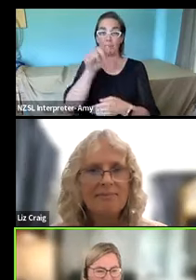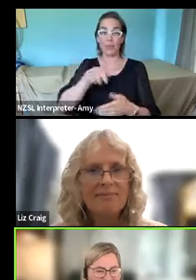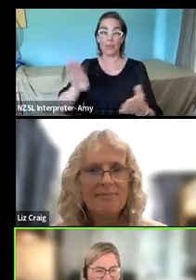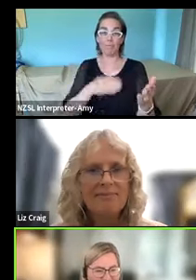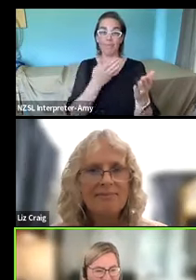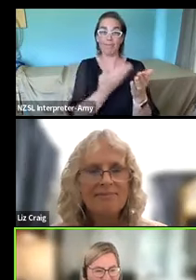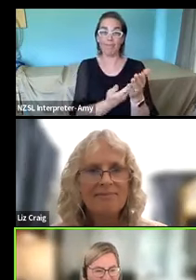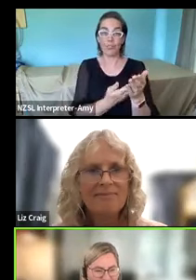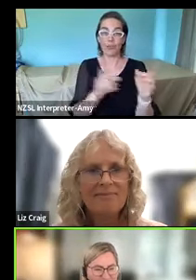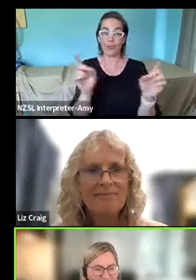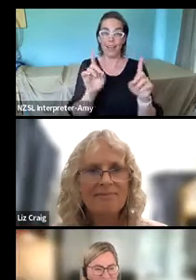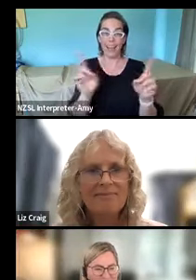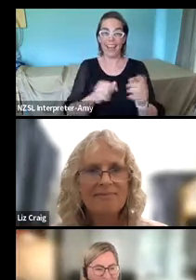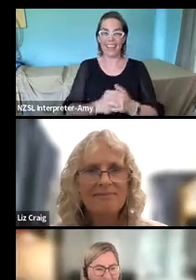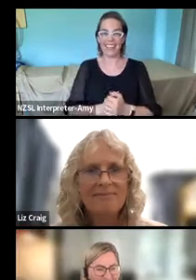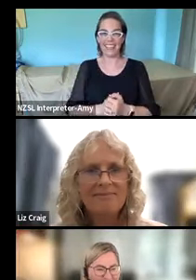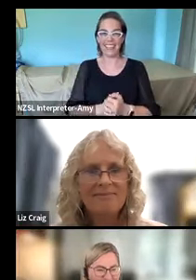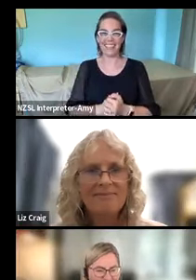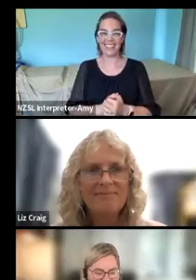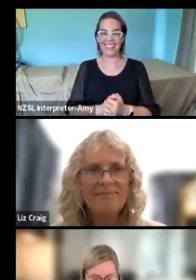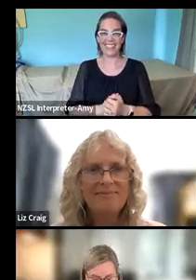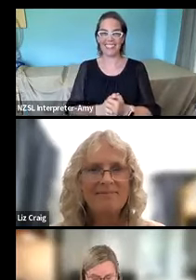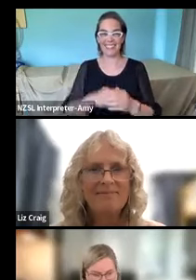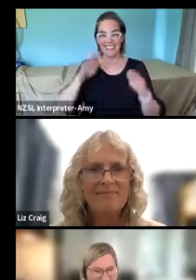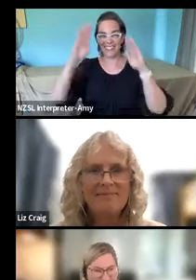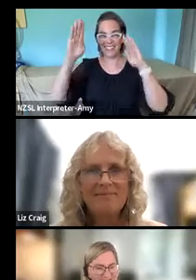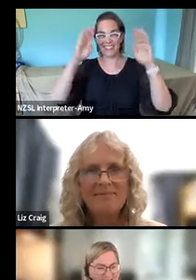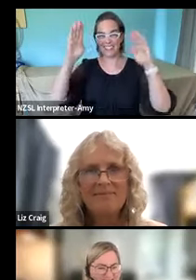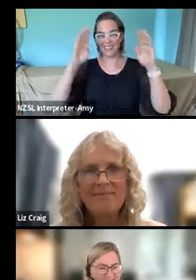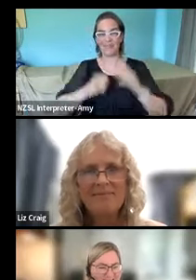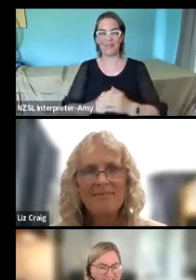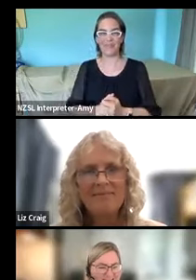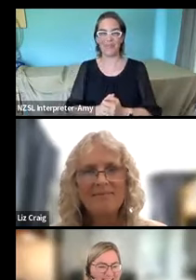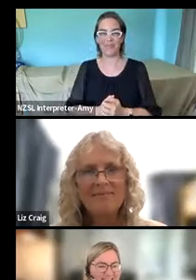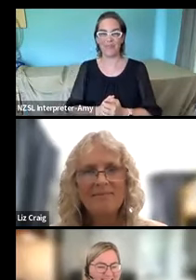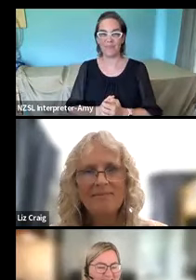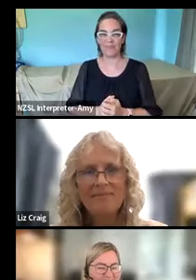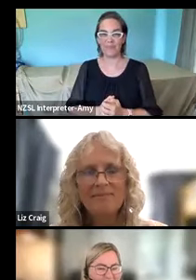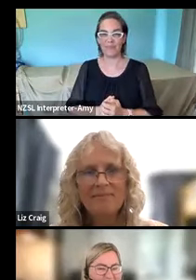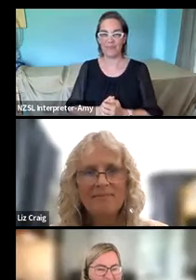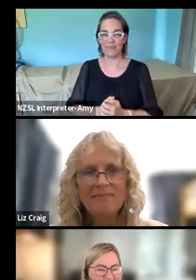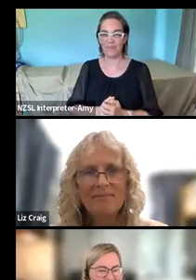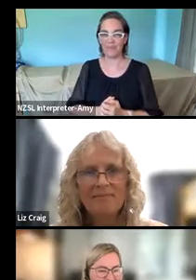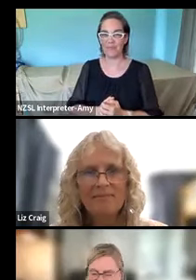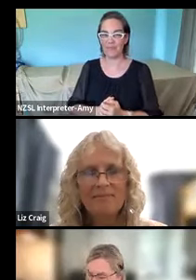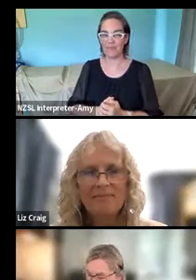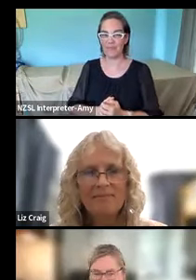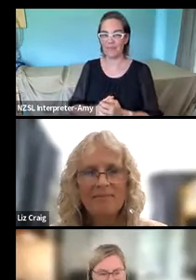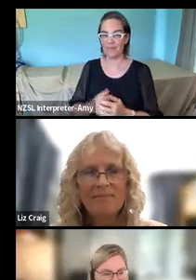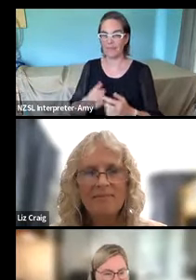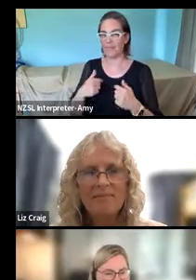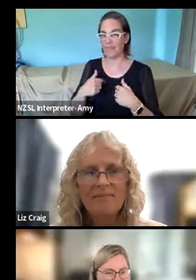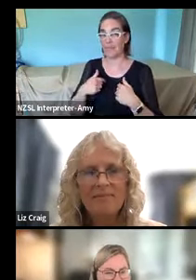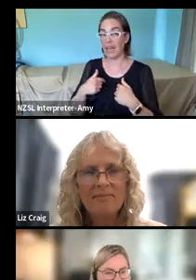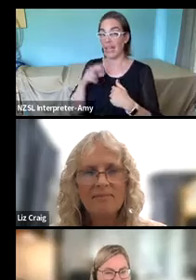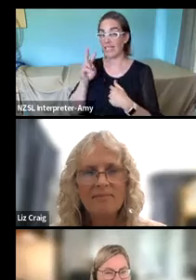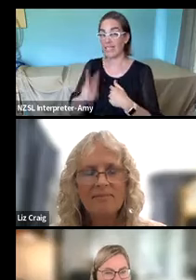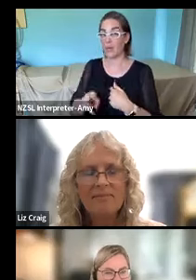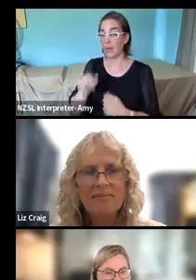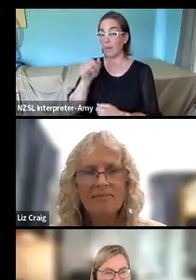day. Hi. Hi, Loren. Hi. What I'd like to see for people with learning